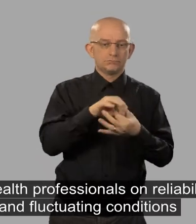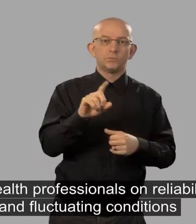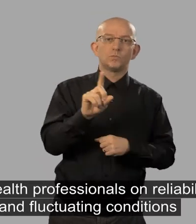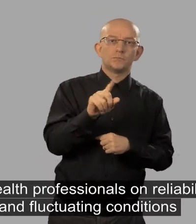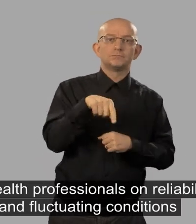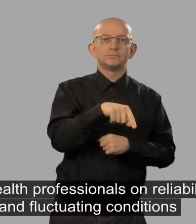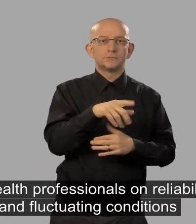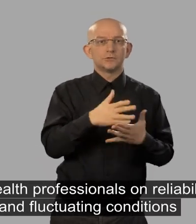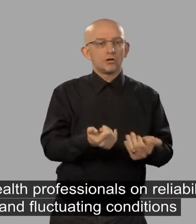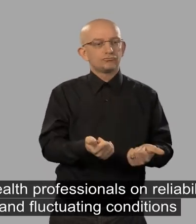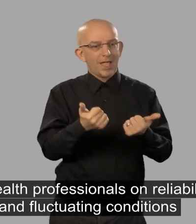fluctuating conditions.